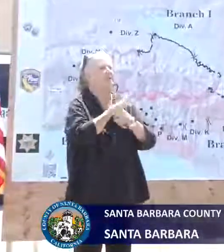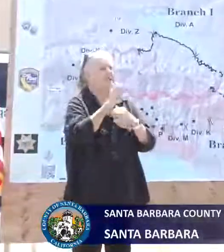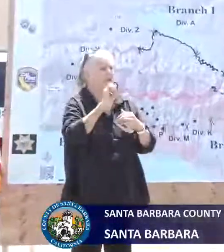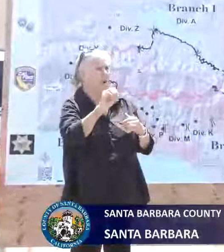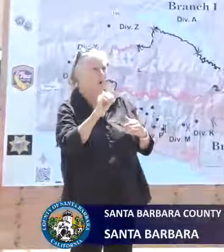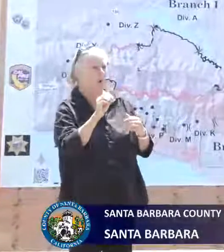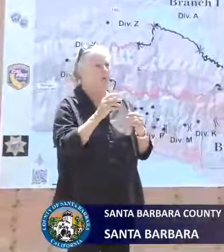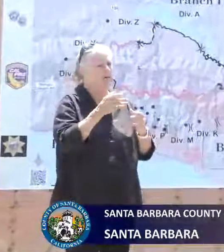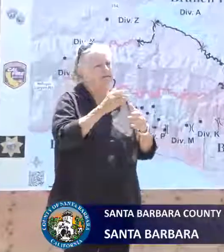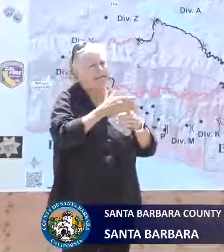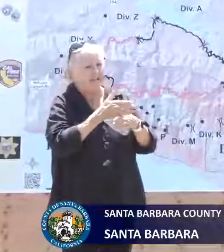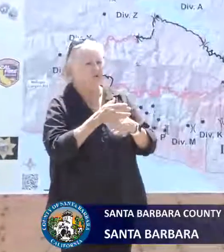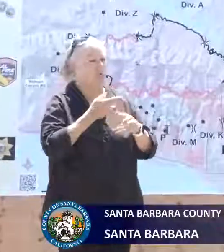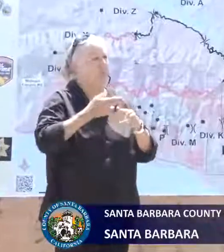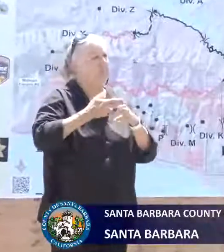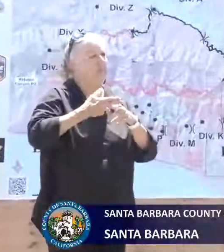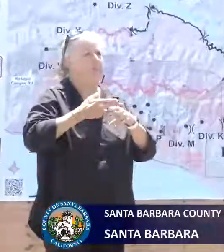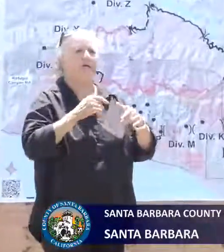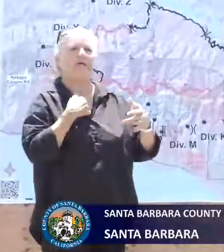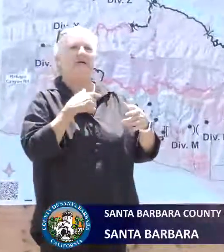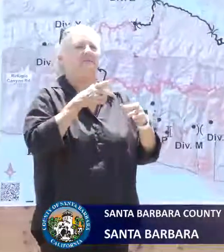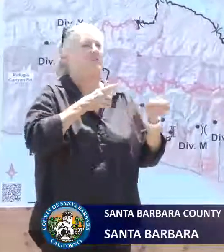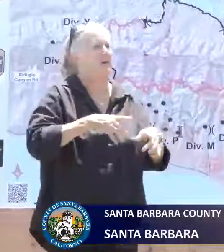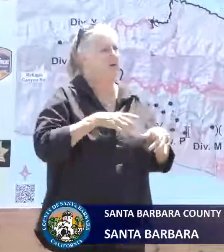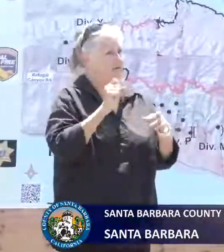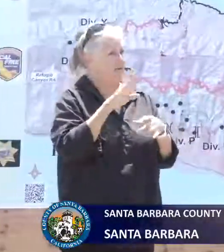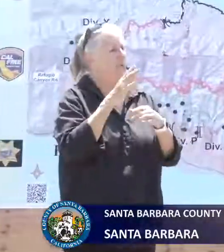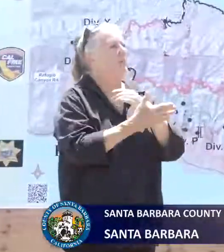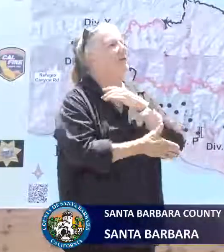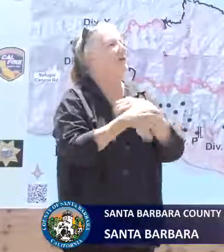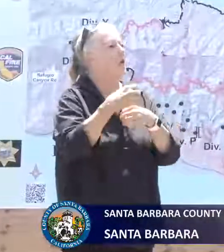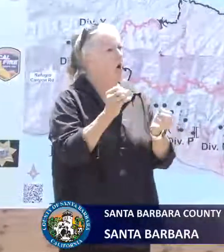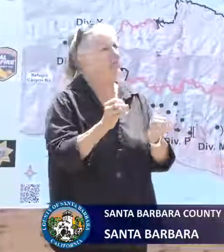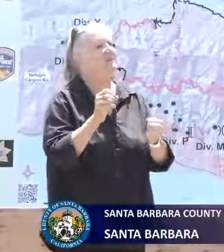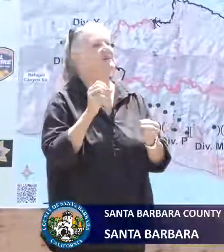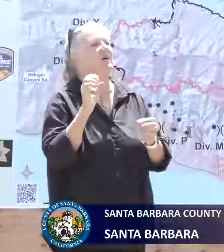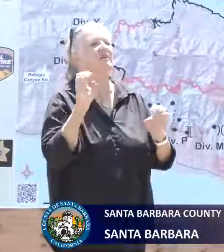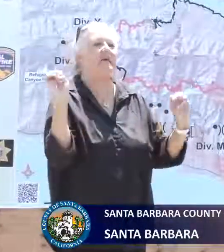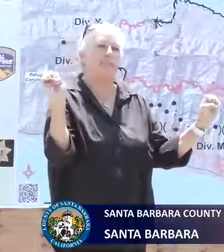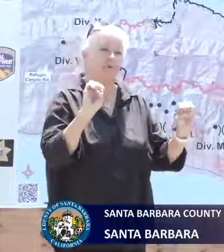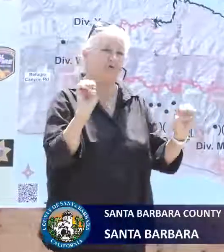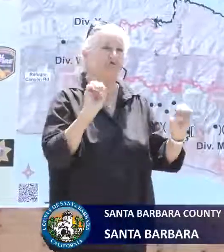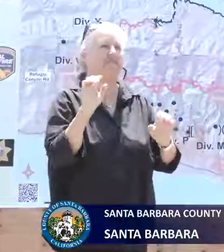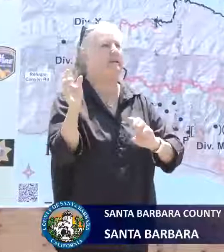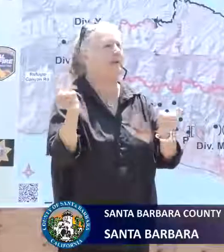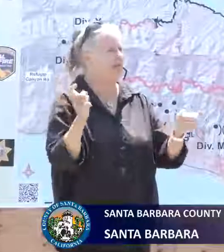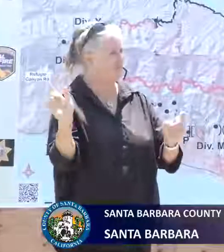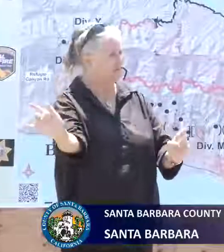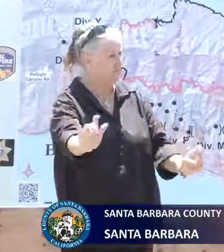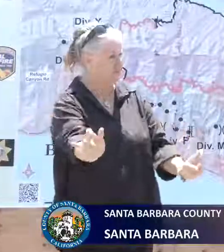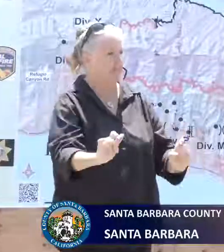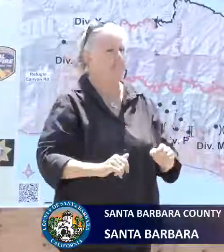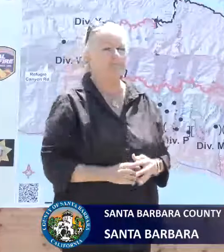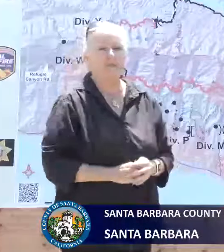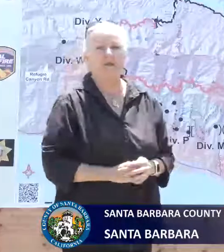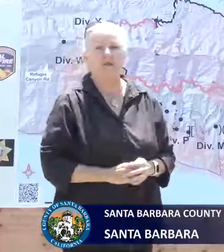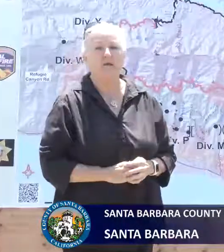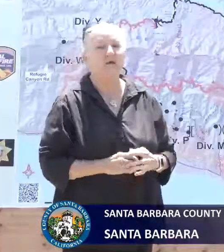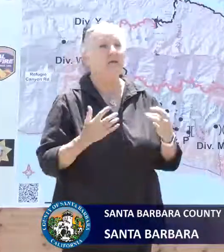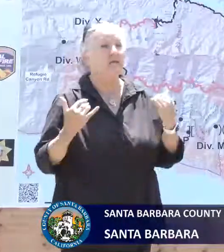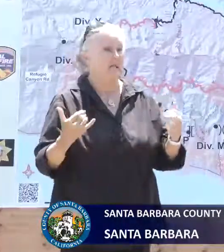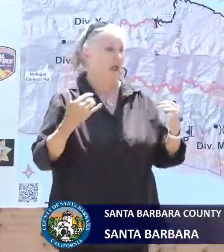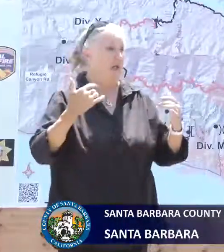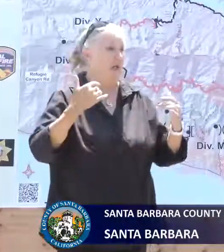Interim Director of the Santa Barbara County Office of Emergency Management as well.